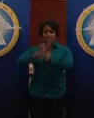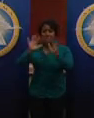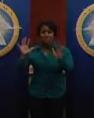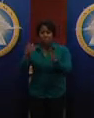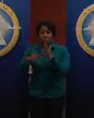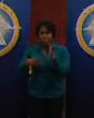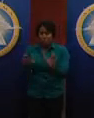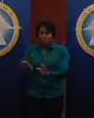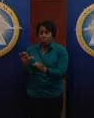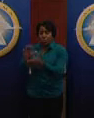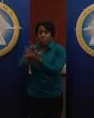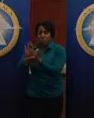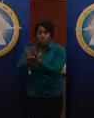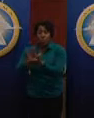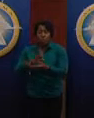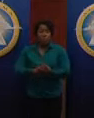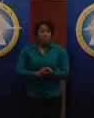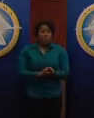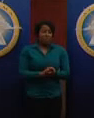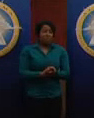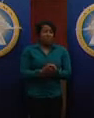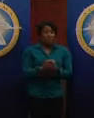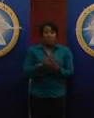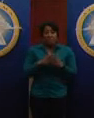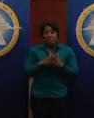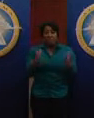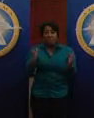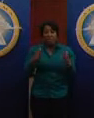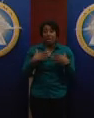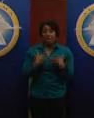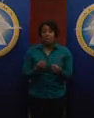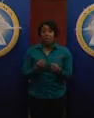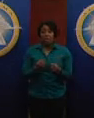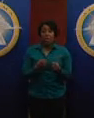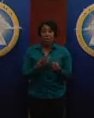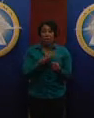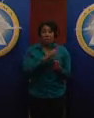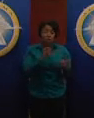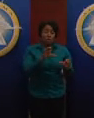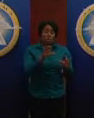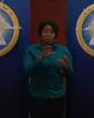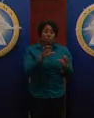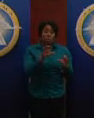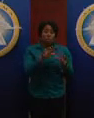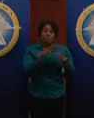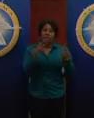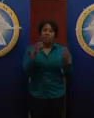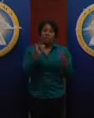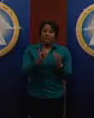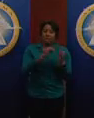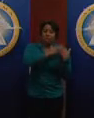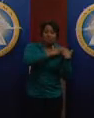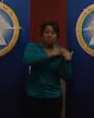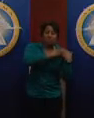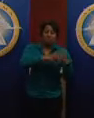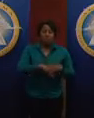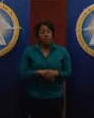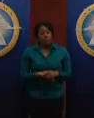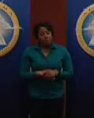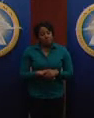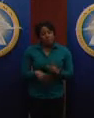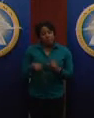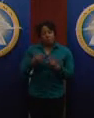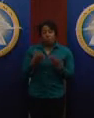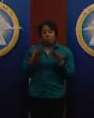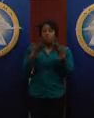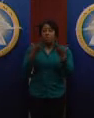same time, that responsibility for public health does rely with that department. And then, of course, also the recommendations